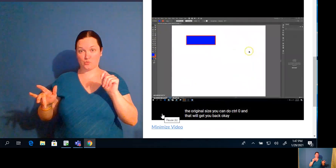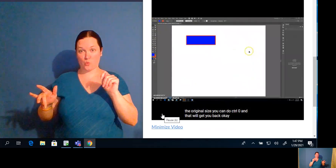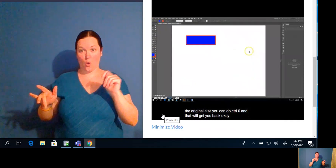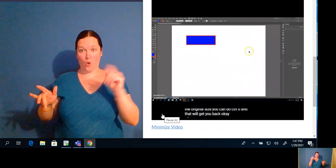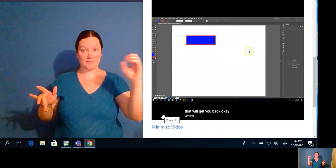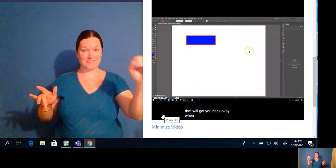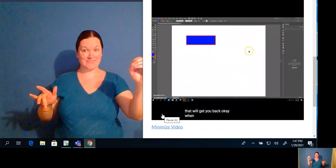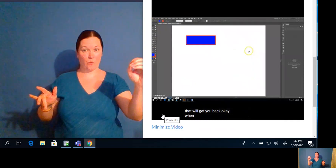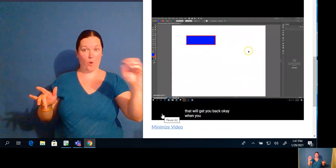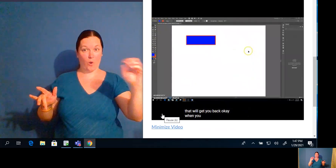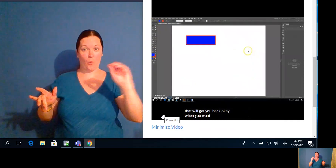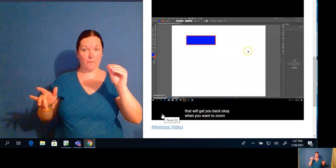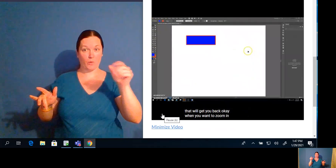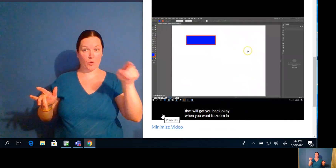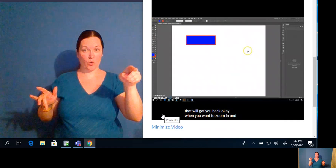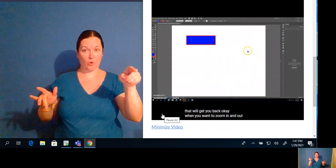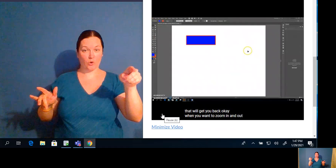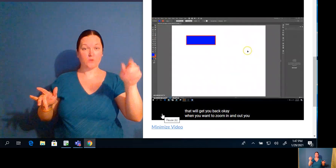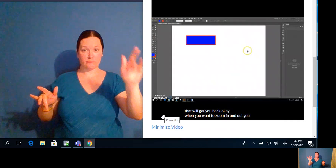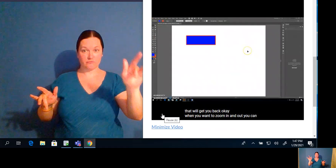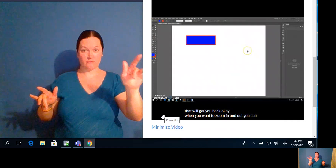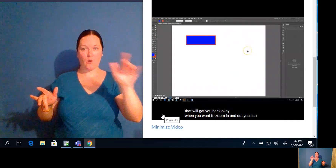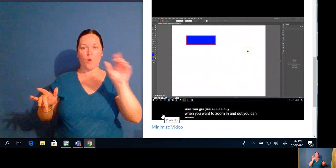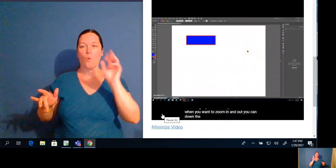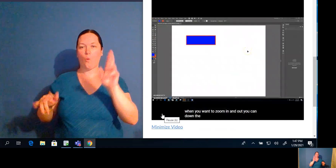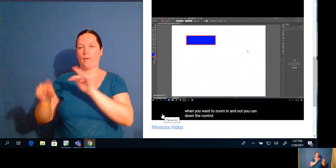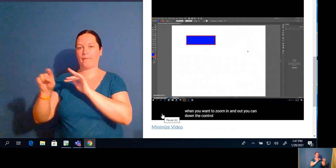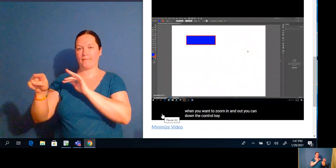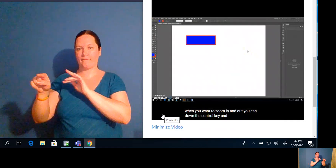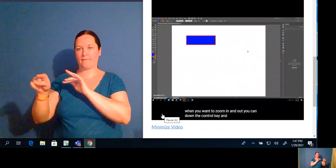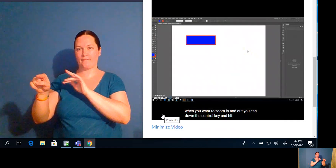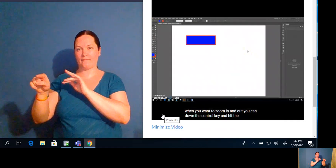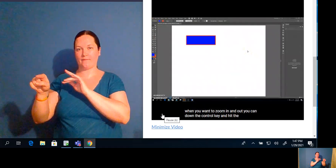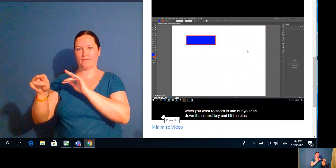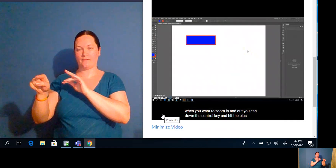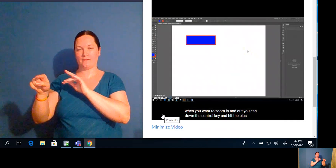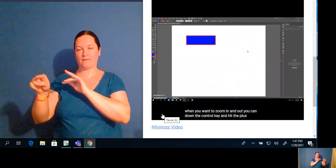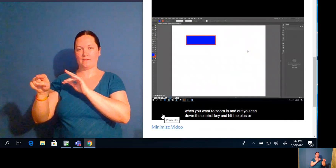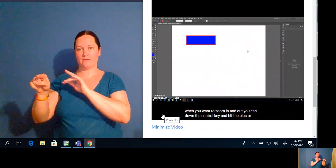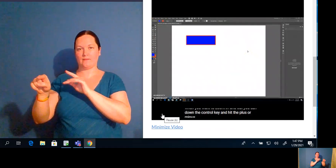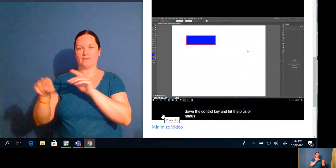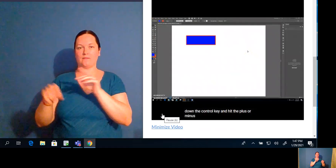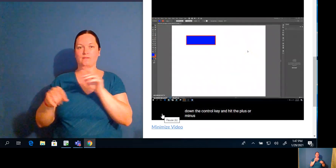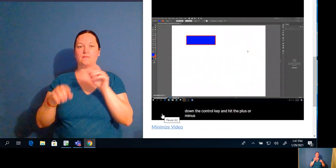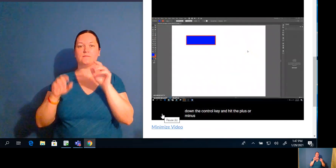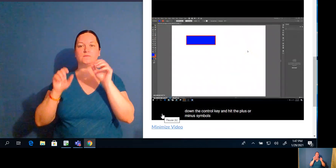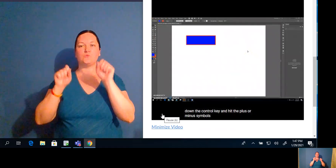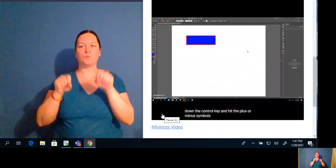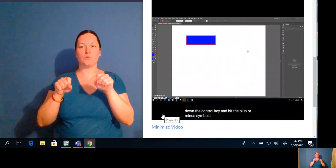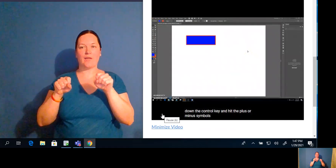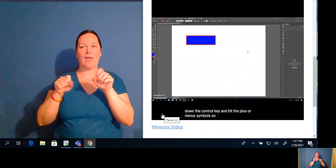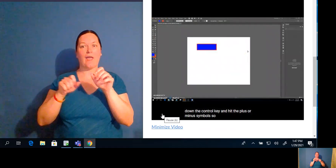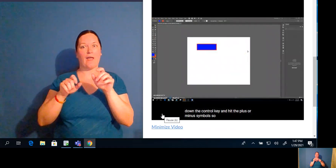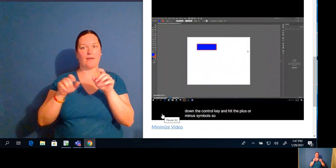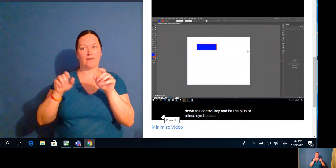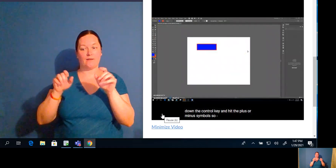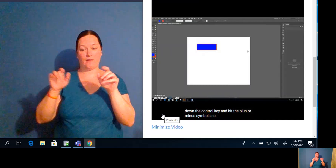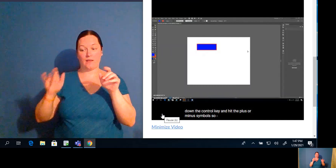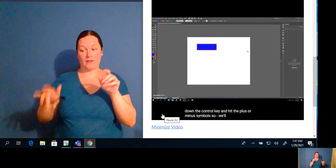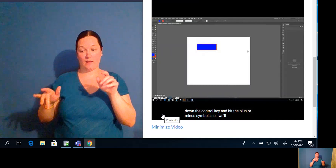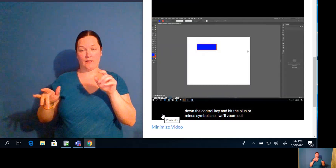back. Okay, when you want to zoom in and out, you can hold down the Control key and hit the plus or minus